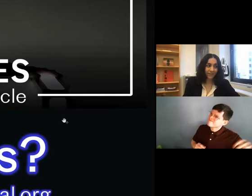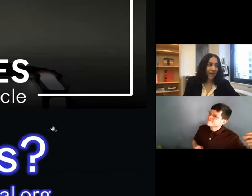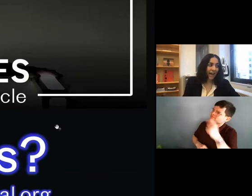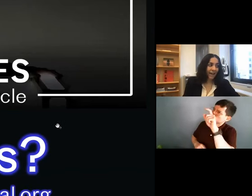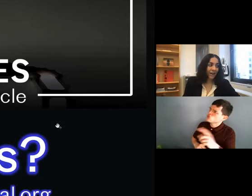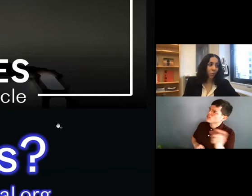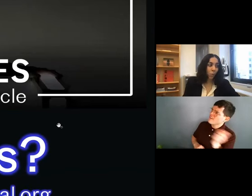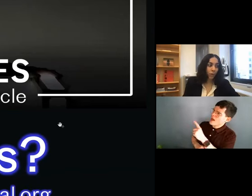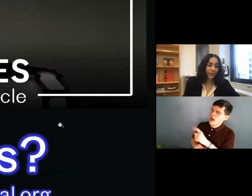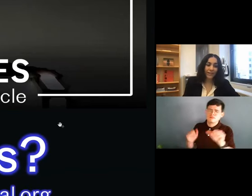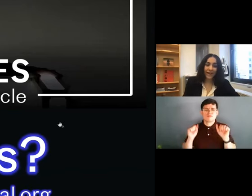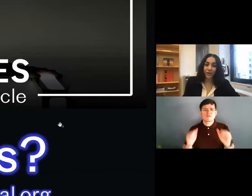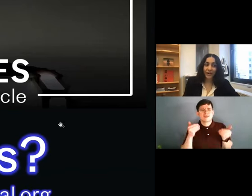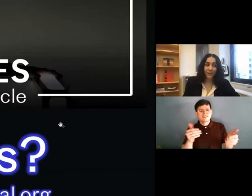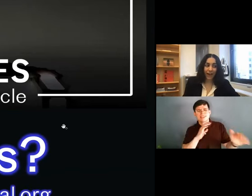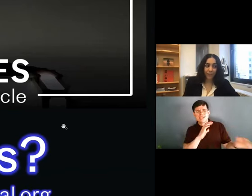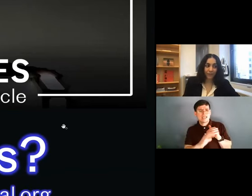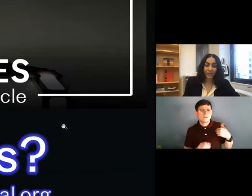us at